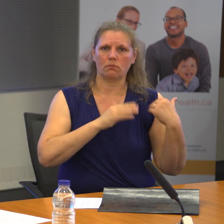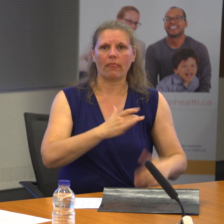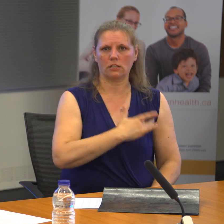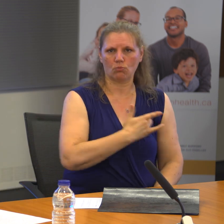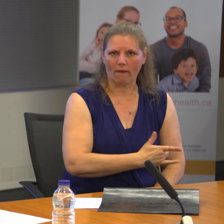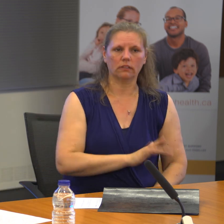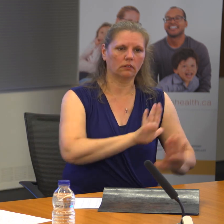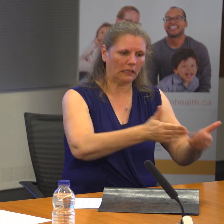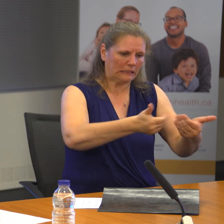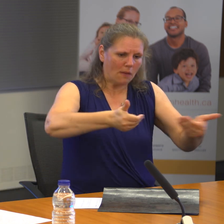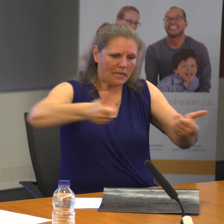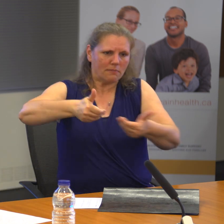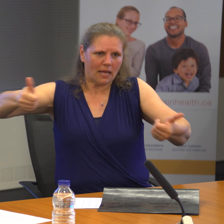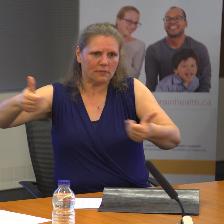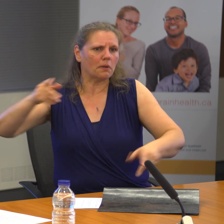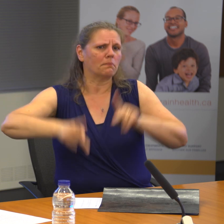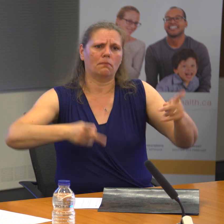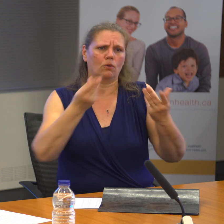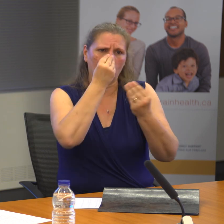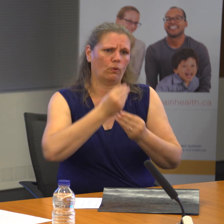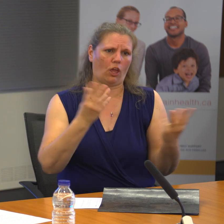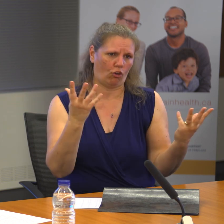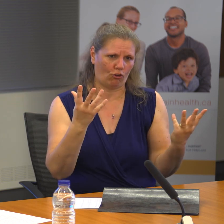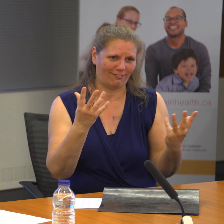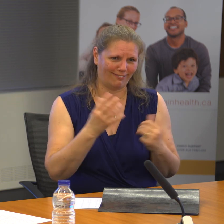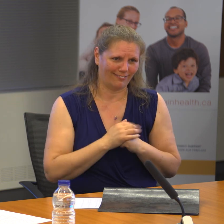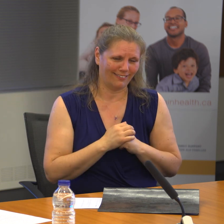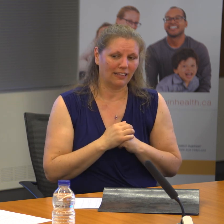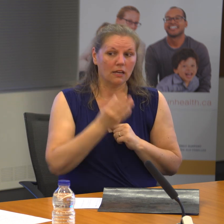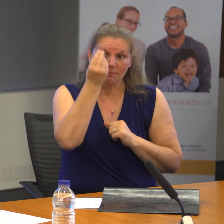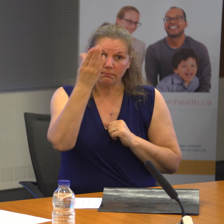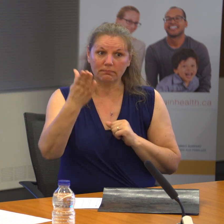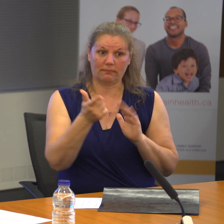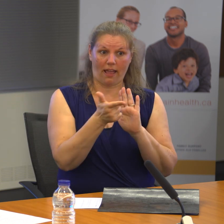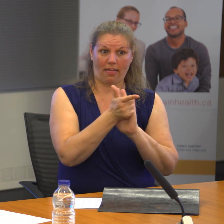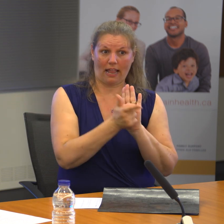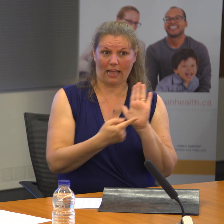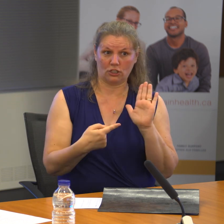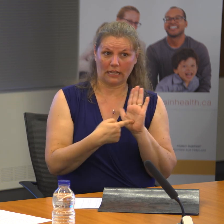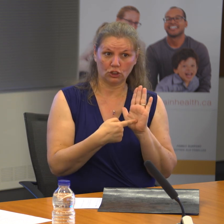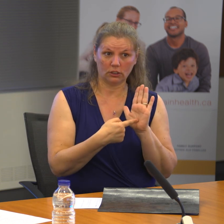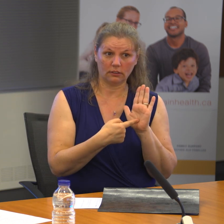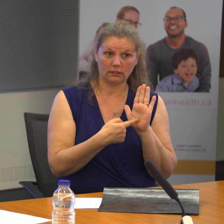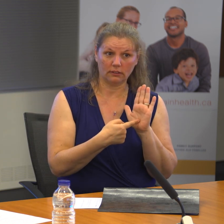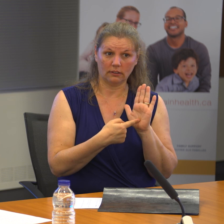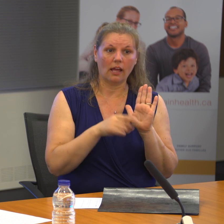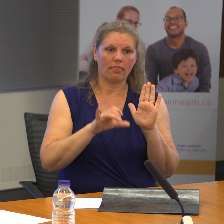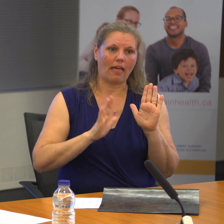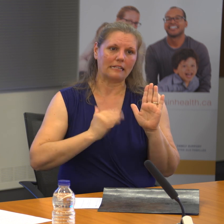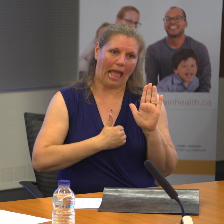municipal. I want to make clear, this legislation is the legislation we can do